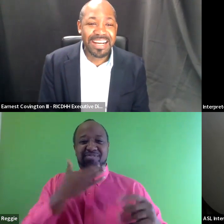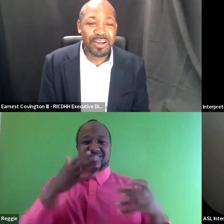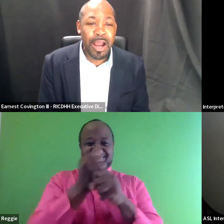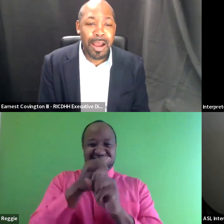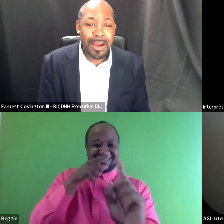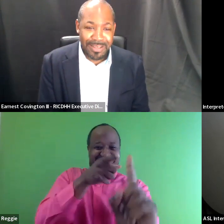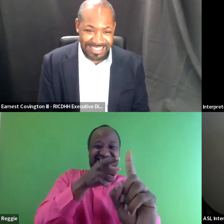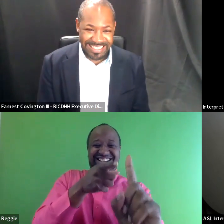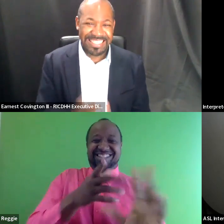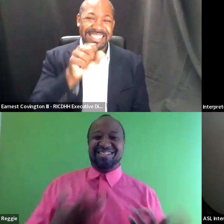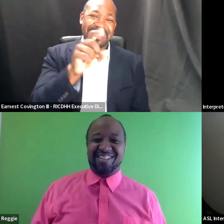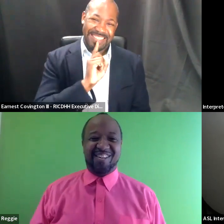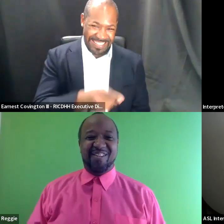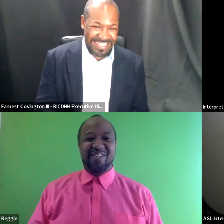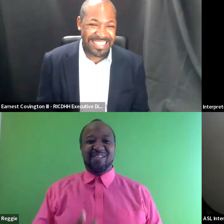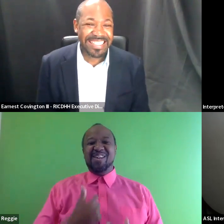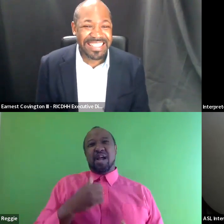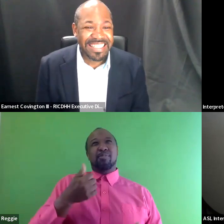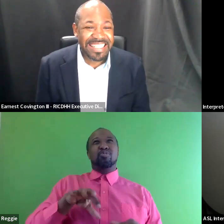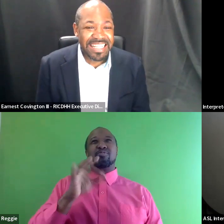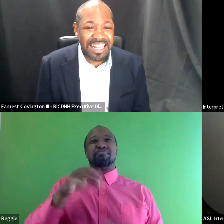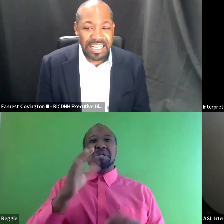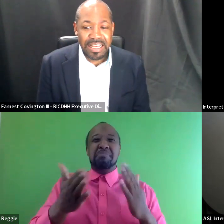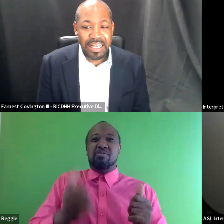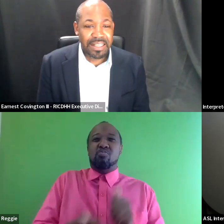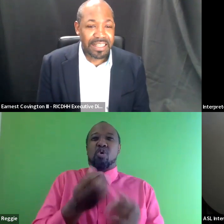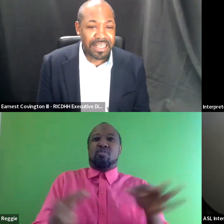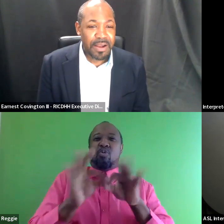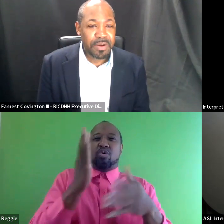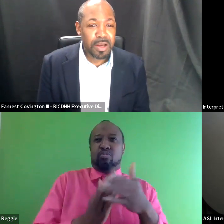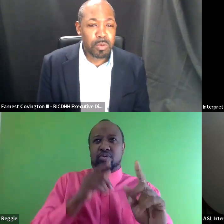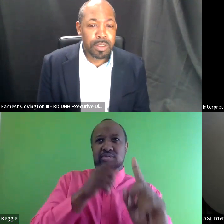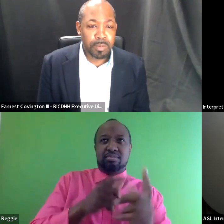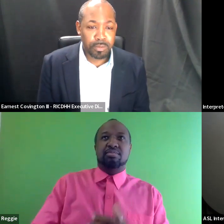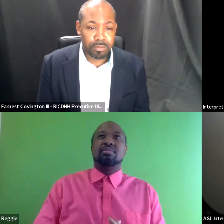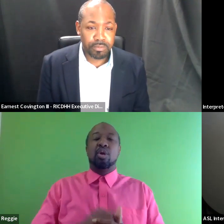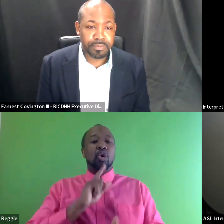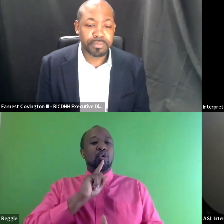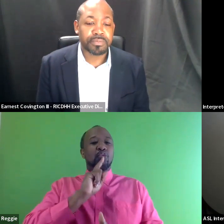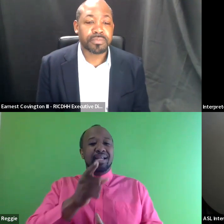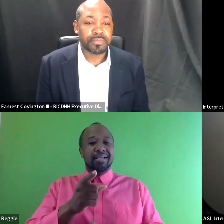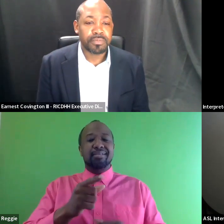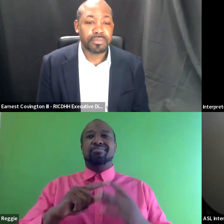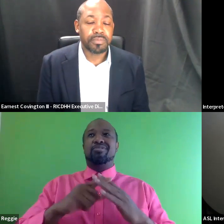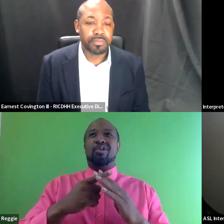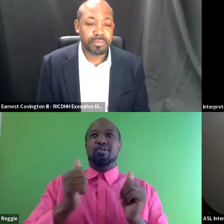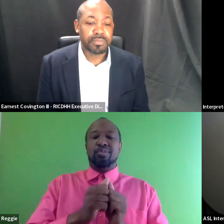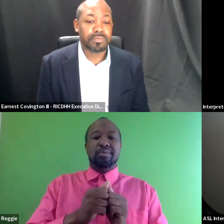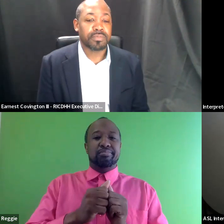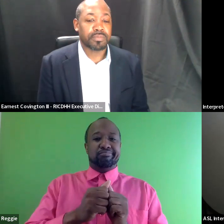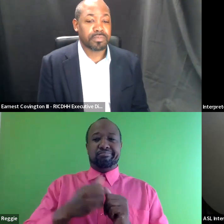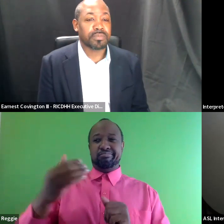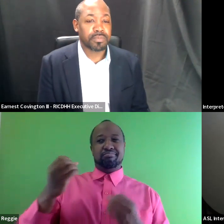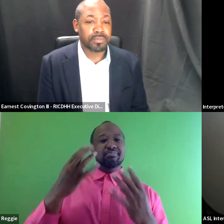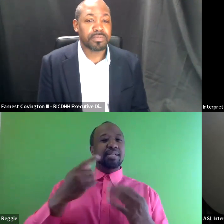you? Well, I'll try to summarize it. There's a lot actually to that answer, but I'd say possibly the most important point would